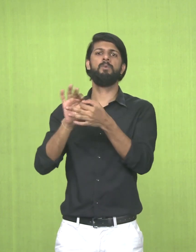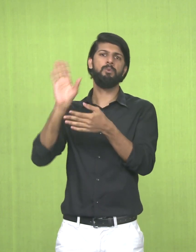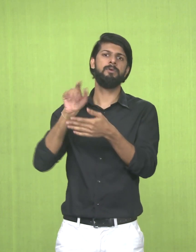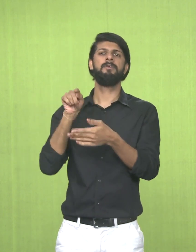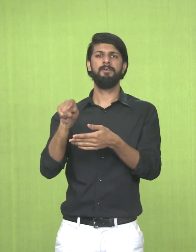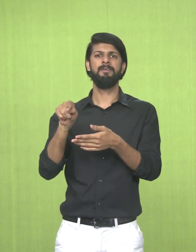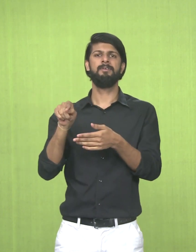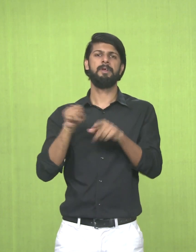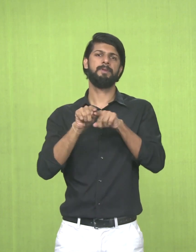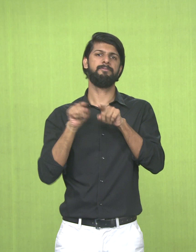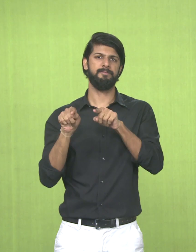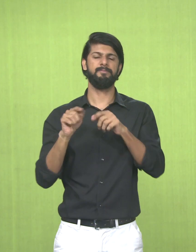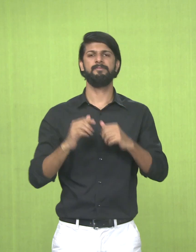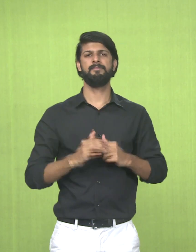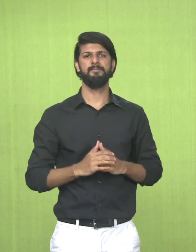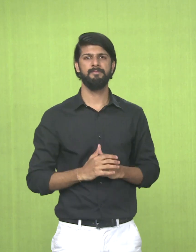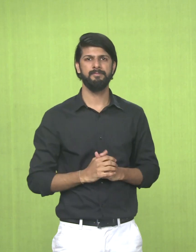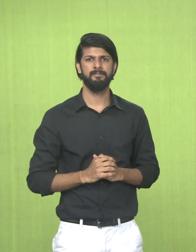and these were basically examples or specimens.